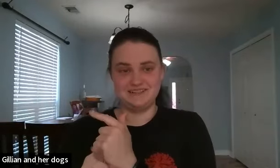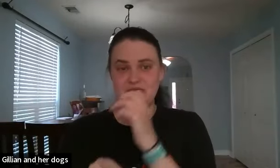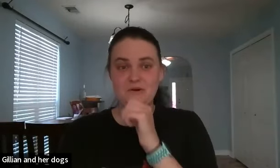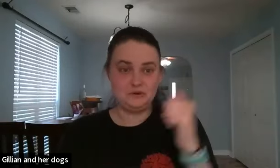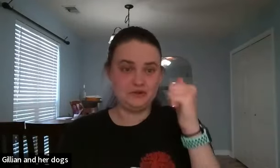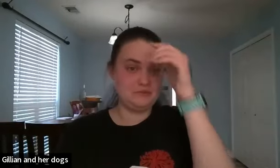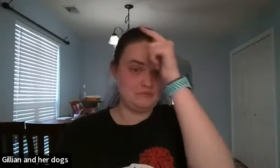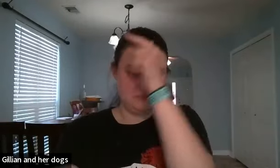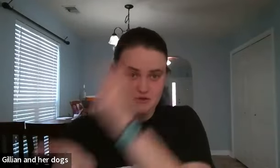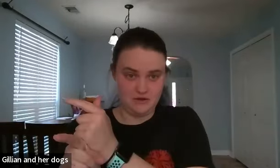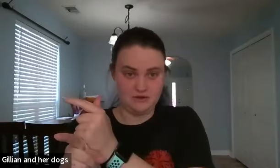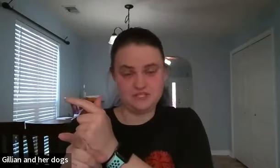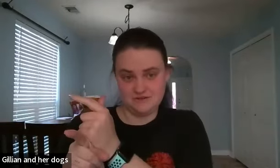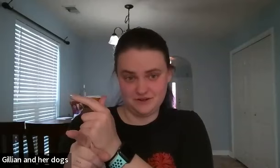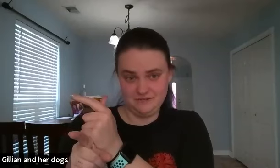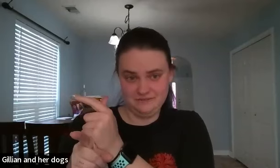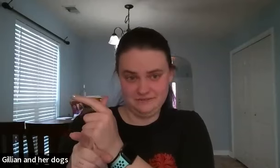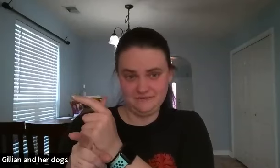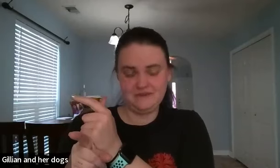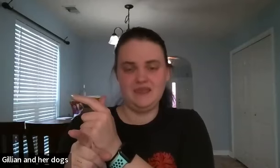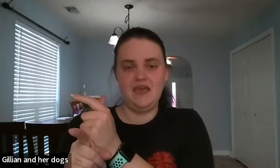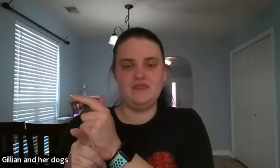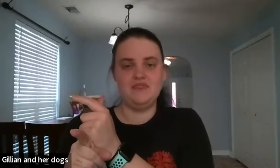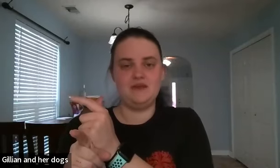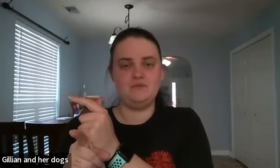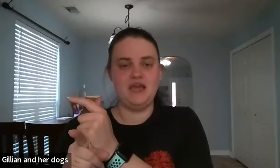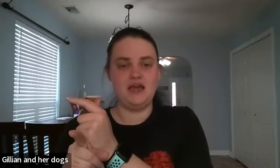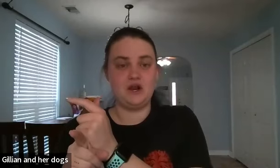or older brother, whichever. And then we had our